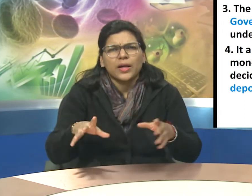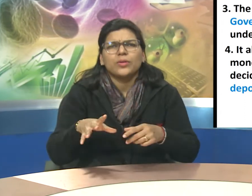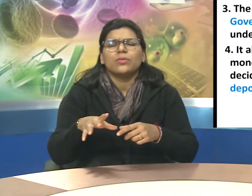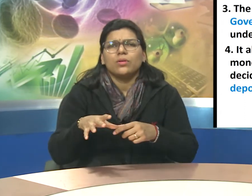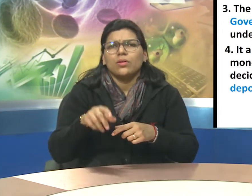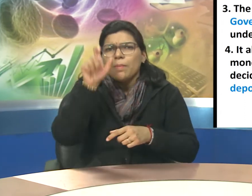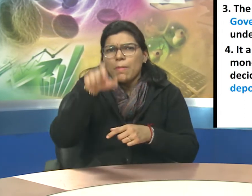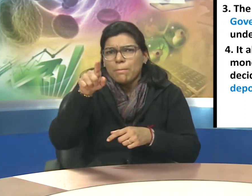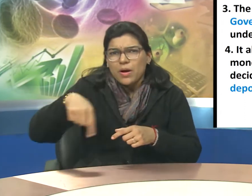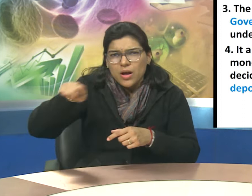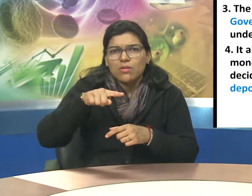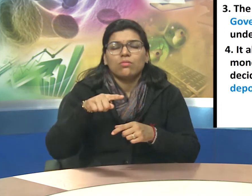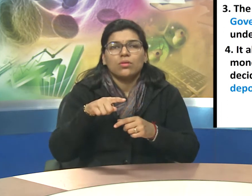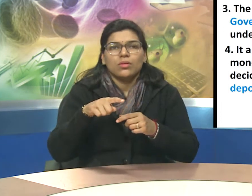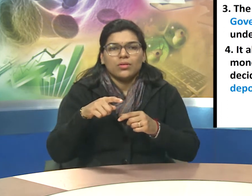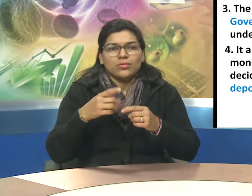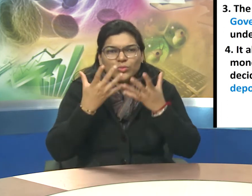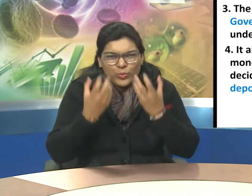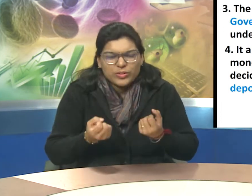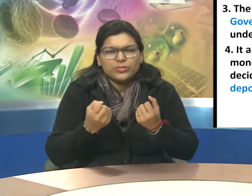work of central bank explains